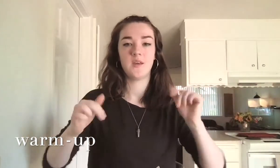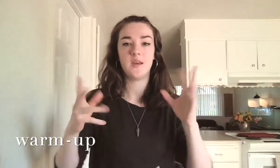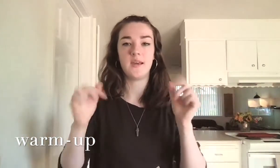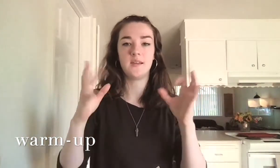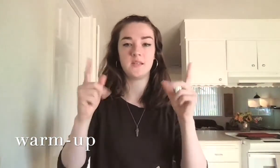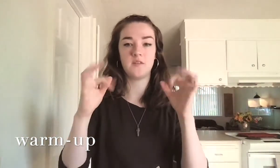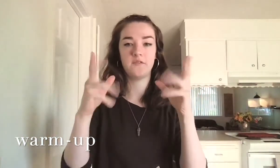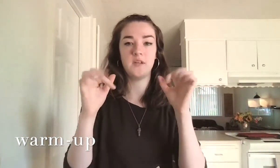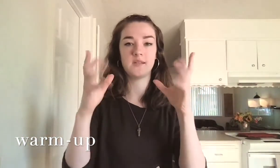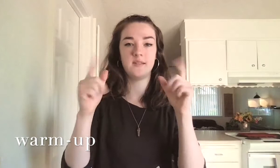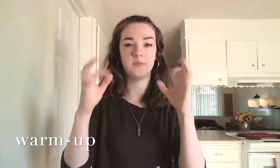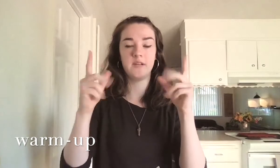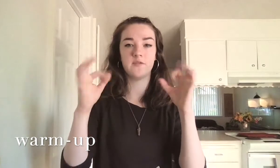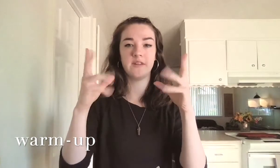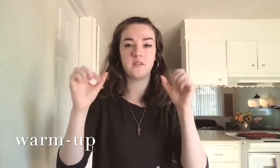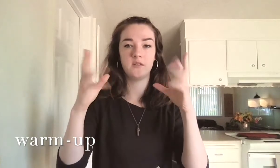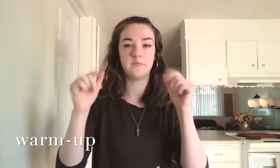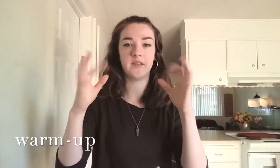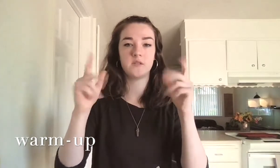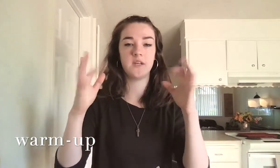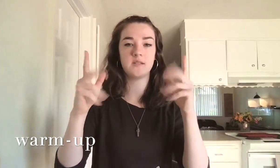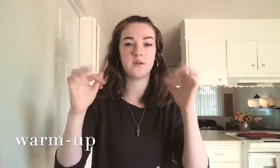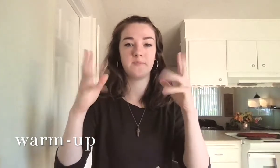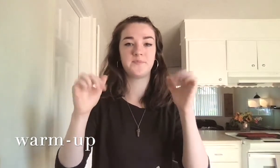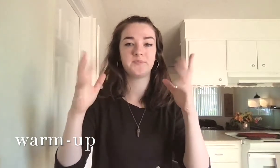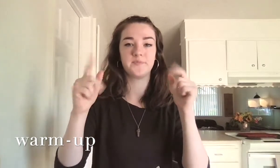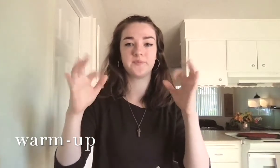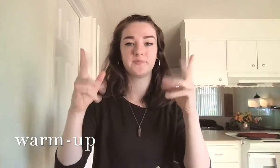And let's give our fingers a little bit of a wriggle. Wake those fingers up.